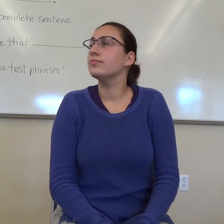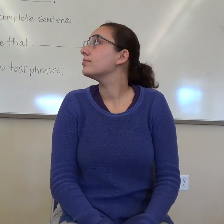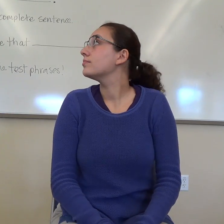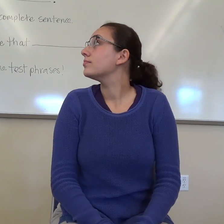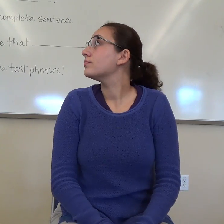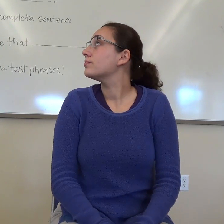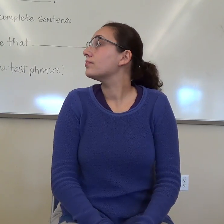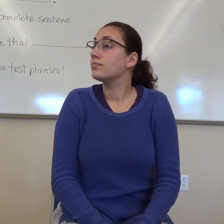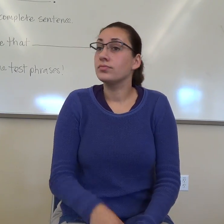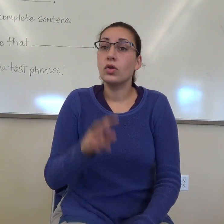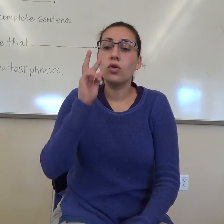Look at your answers.